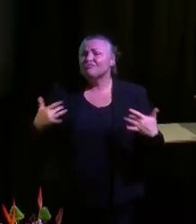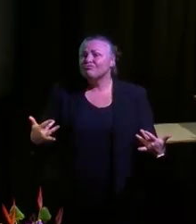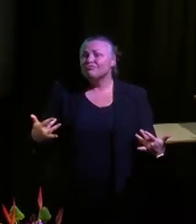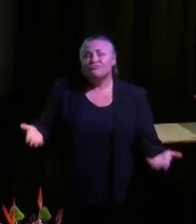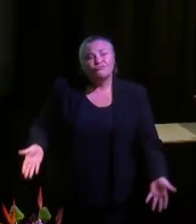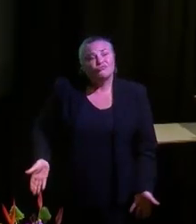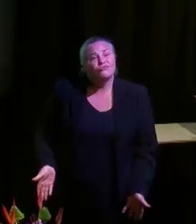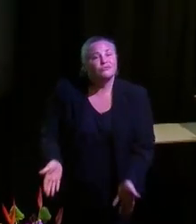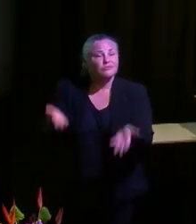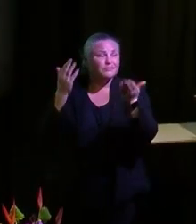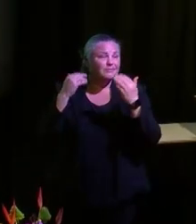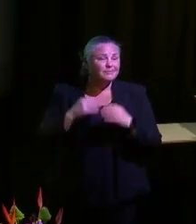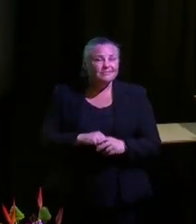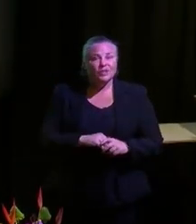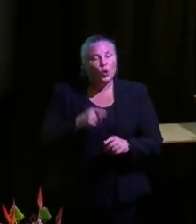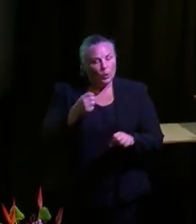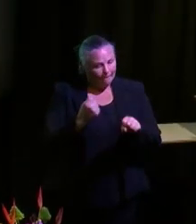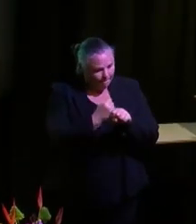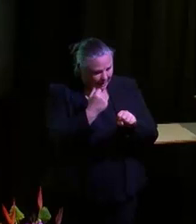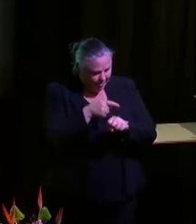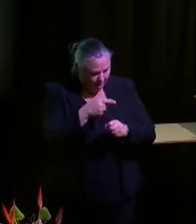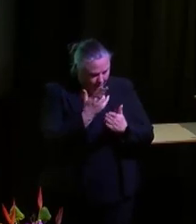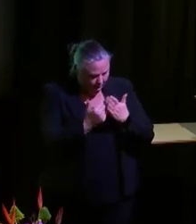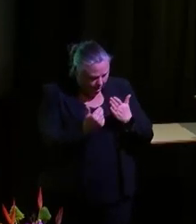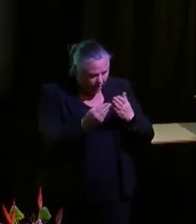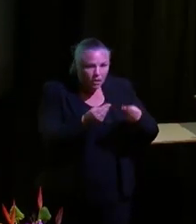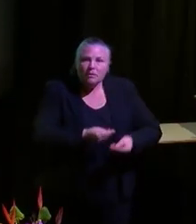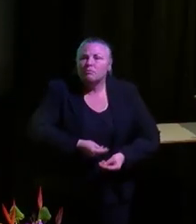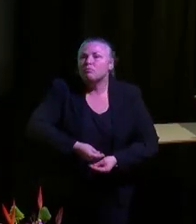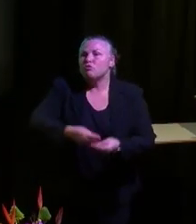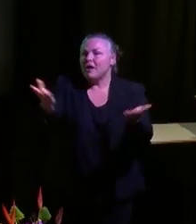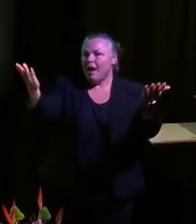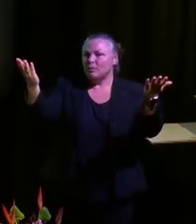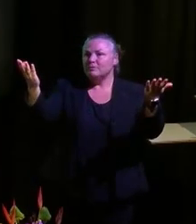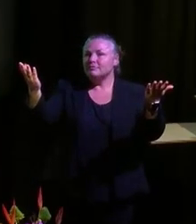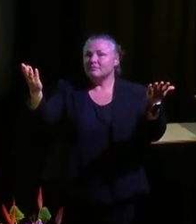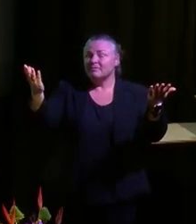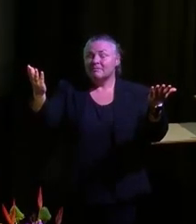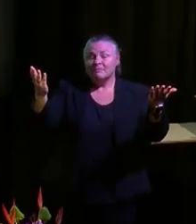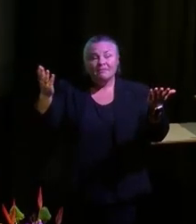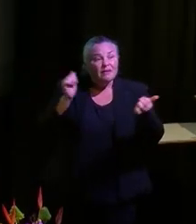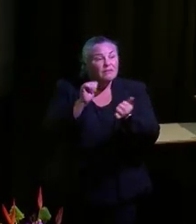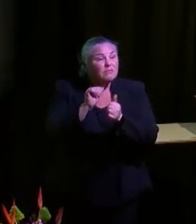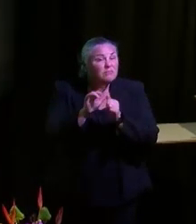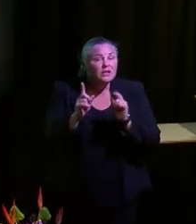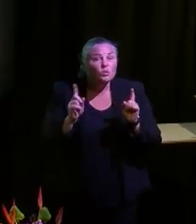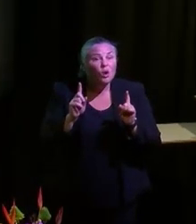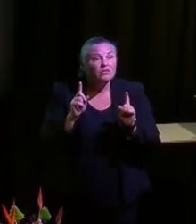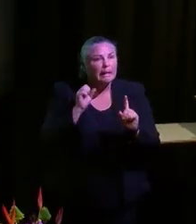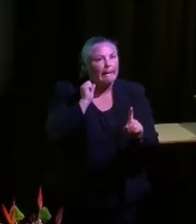to just put it, you make the work, you put it out there, and you, it's the best thing is if it actually